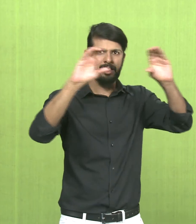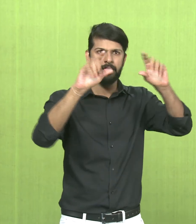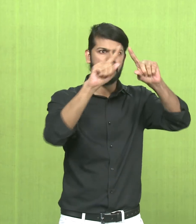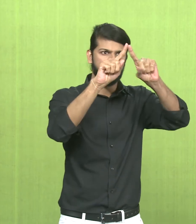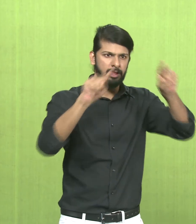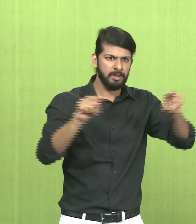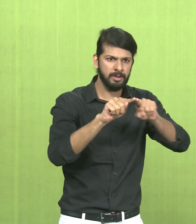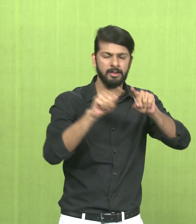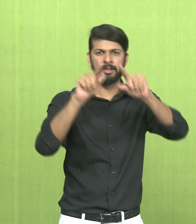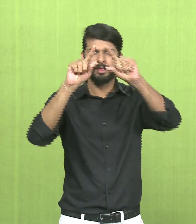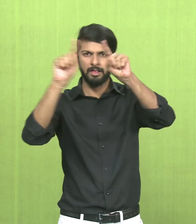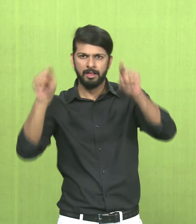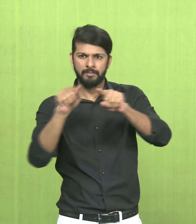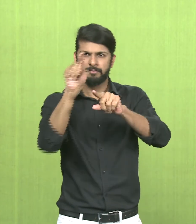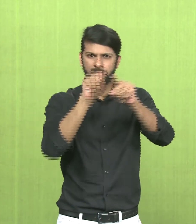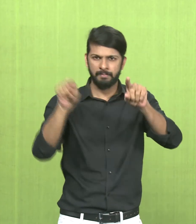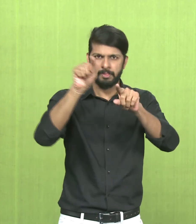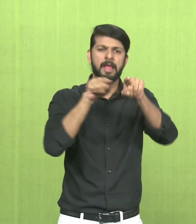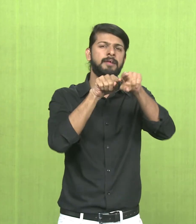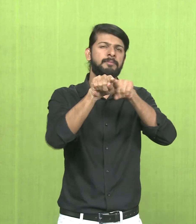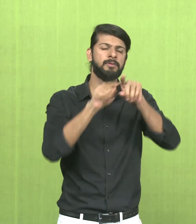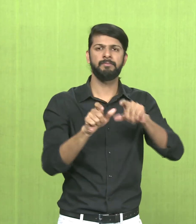the father of Cubism.